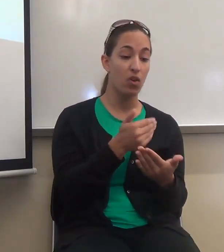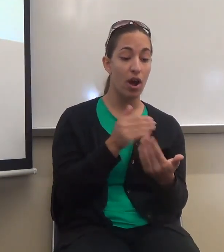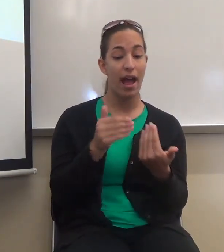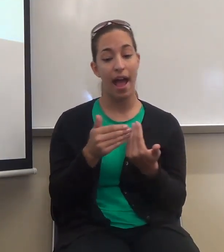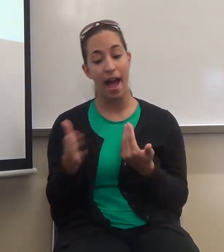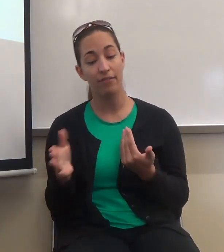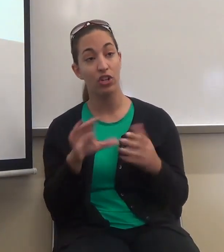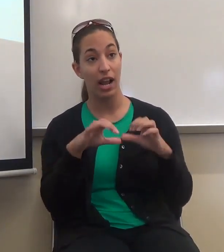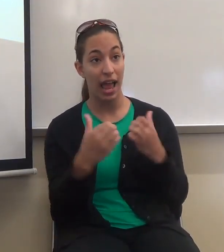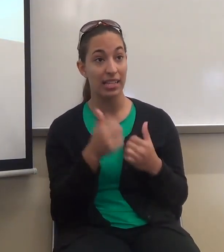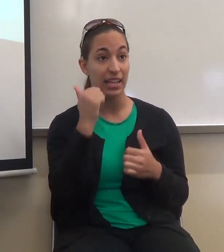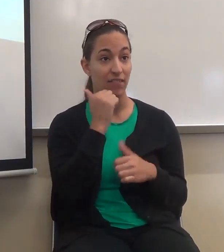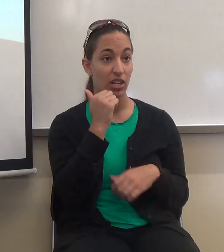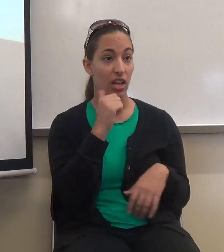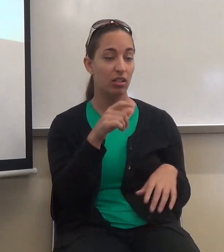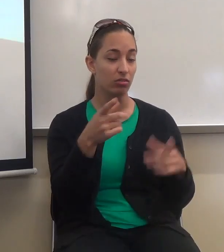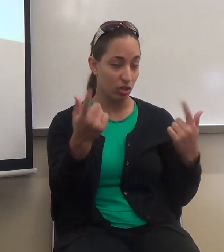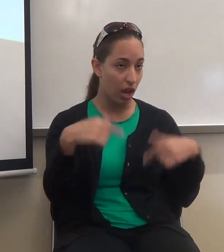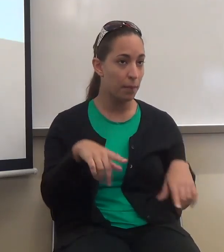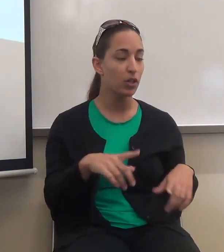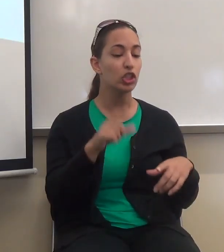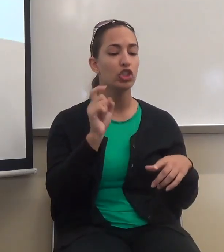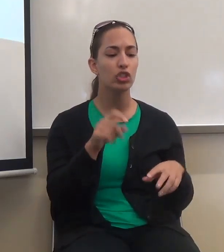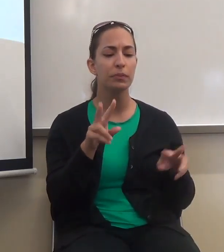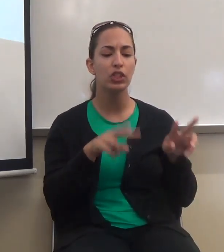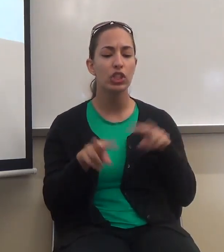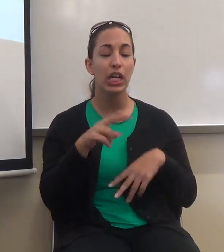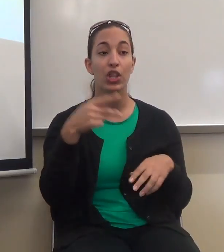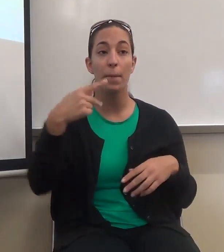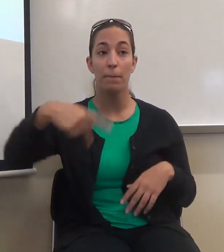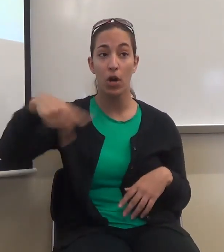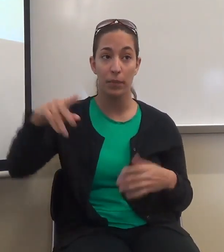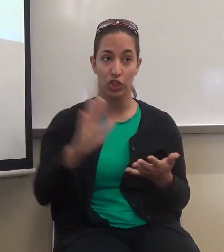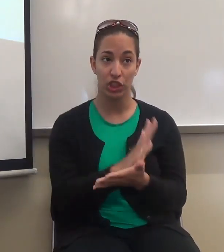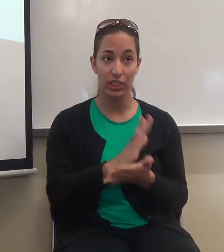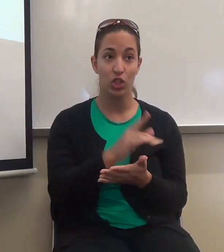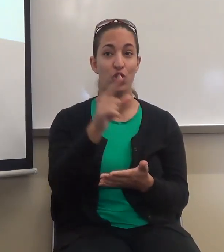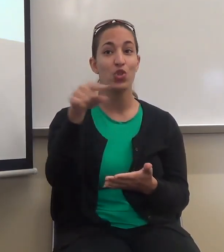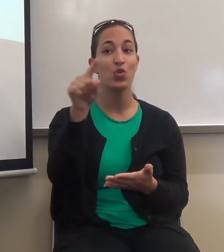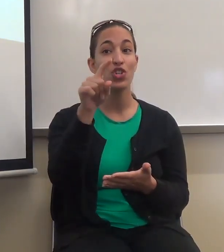a question about the purple sheet. Did anybody look at their purple sheet?